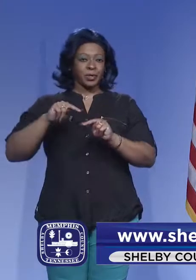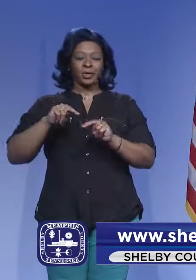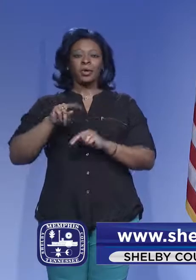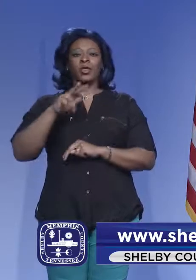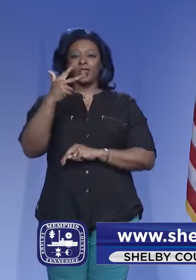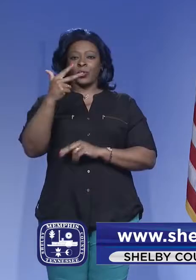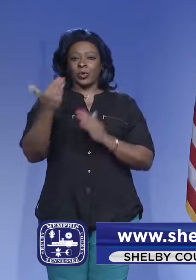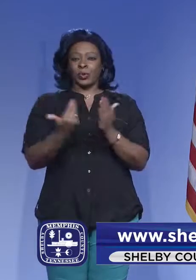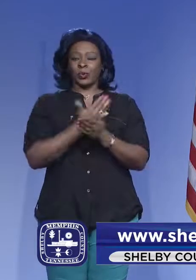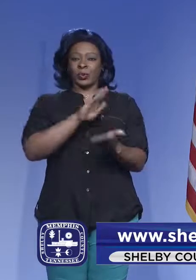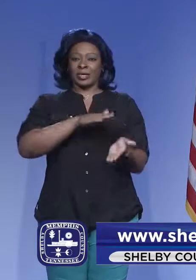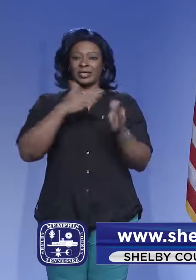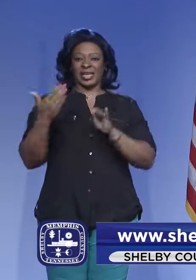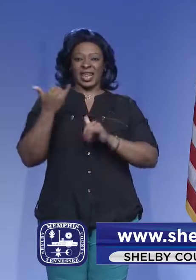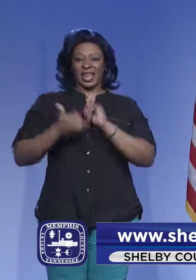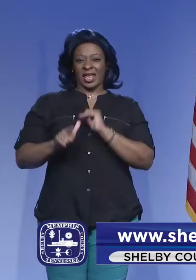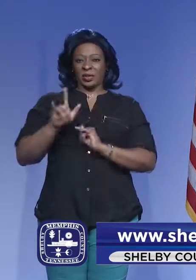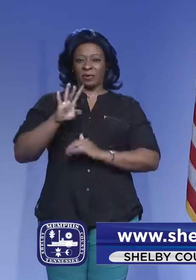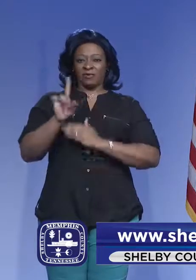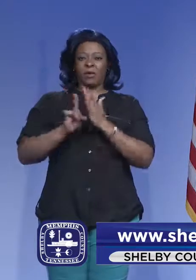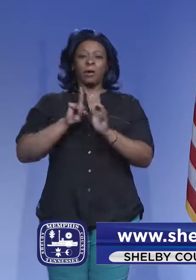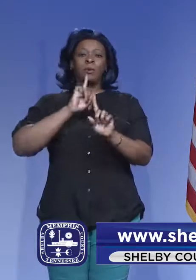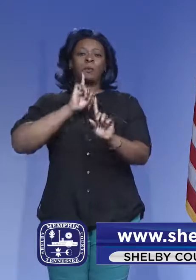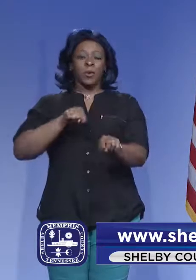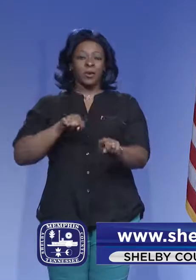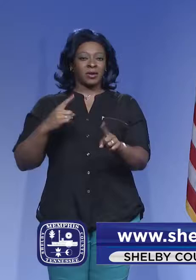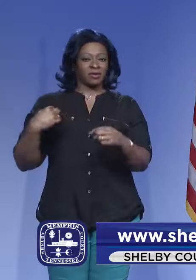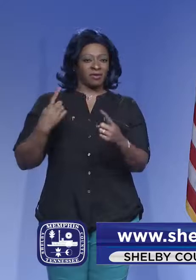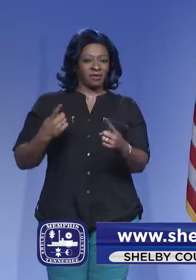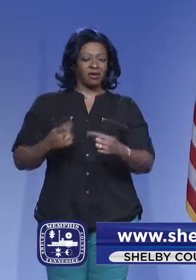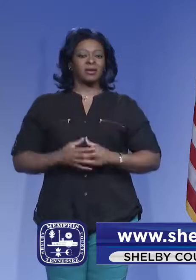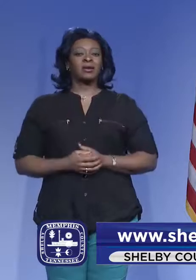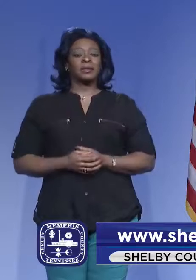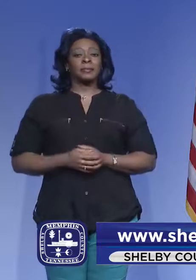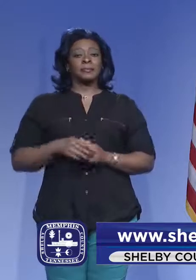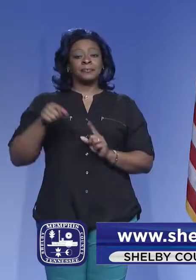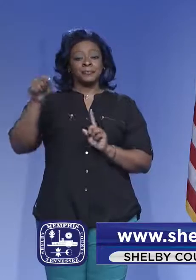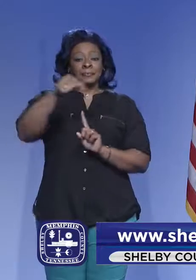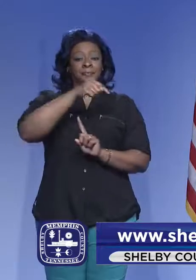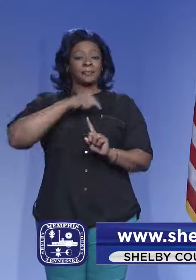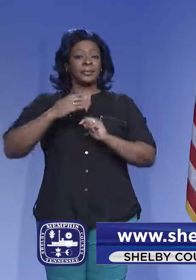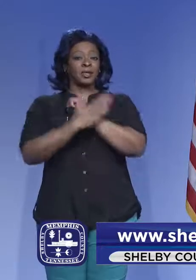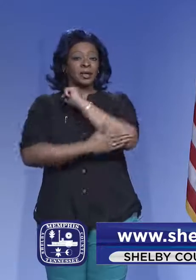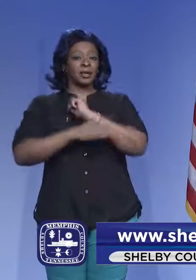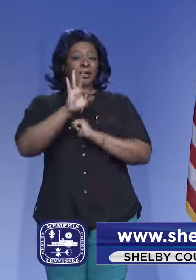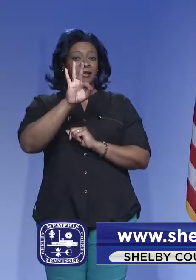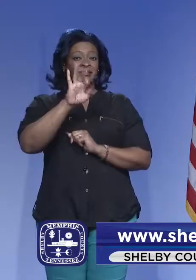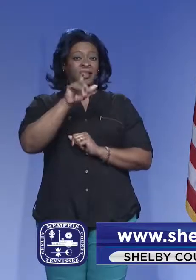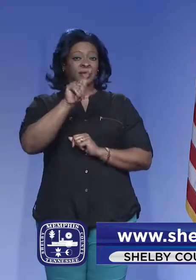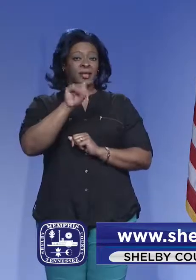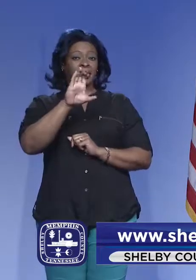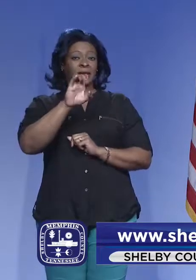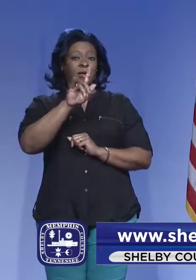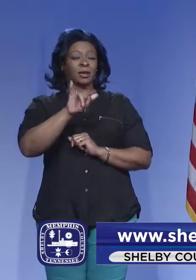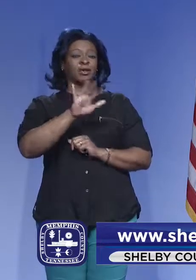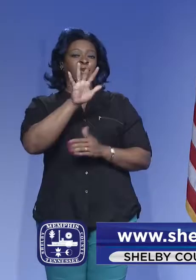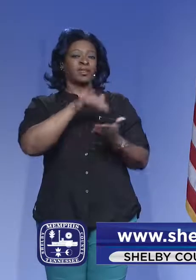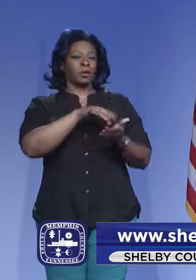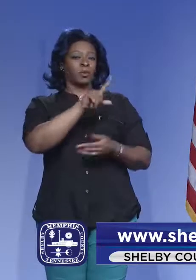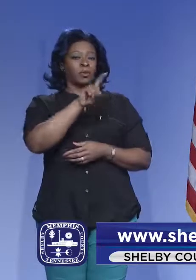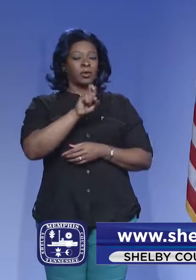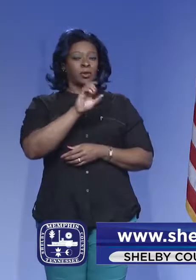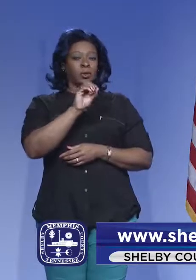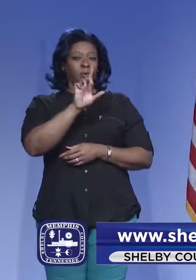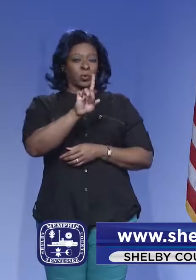3 new deaths in the last 24 hours reported to us. In surrounding counties, in Fayette County, Tennessee,